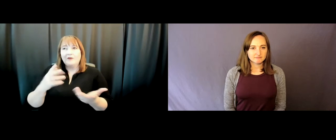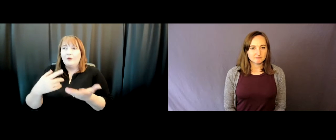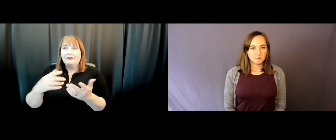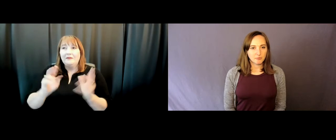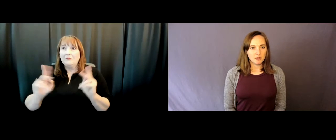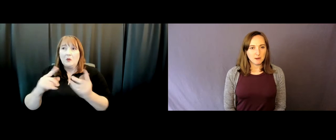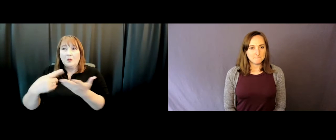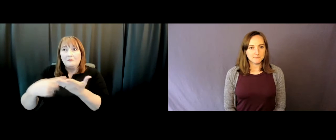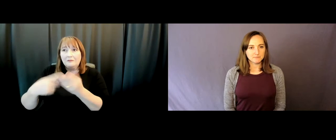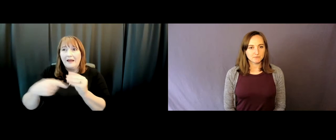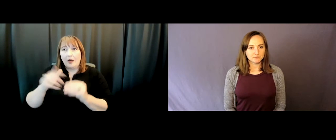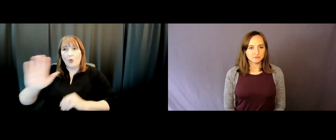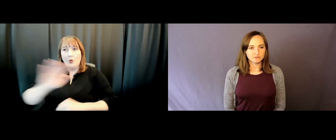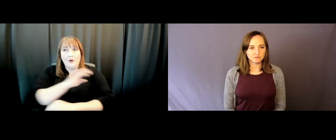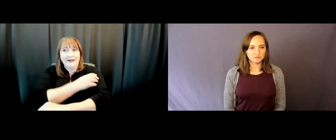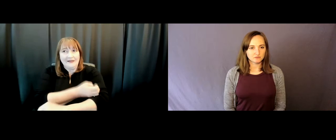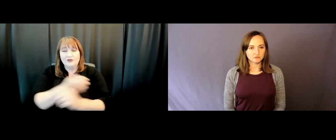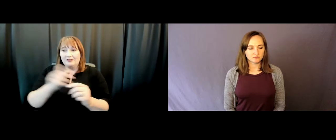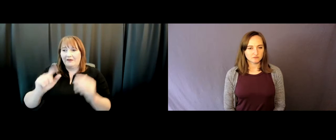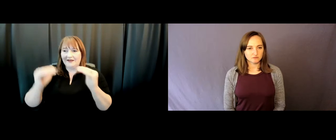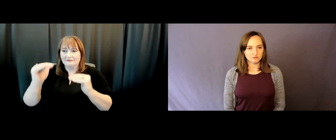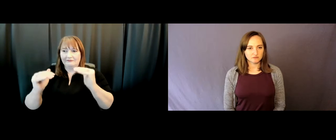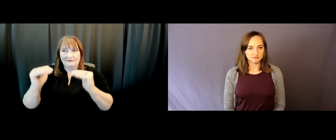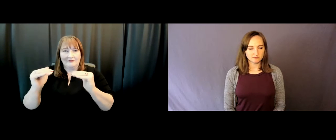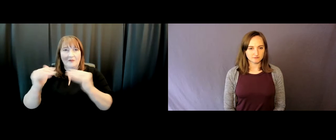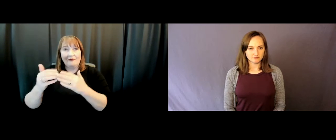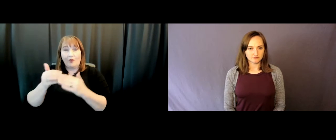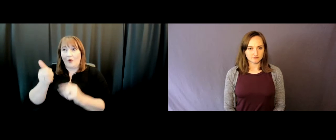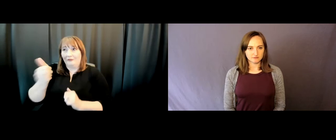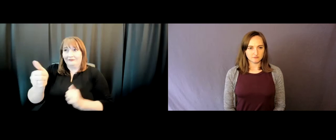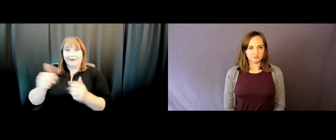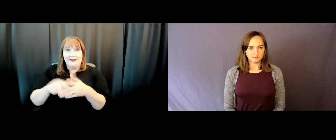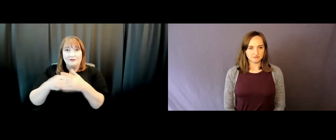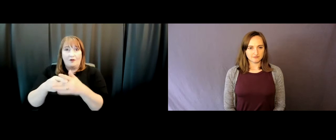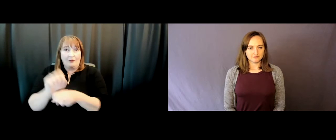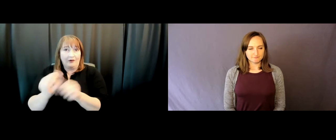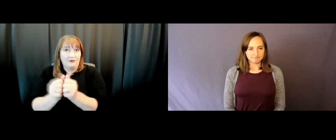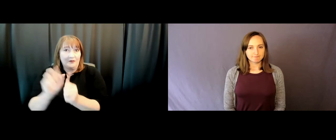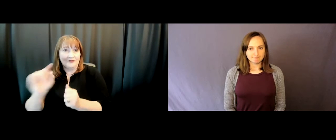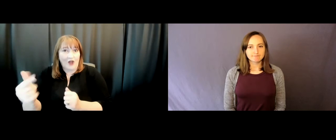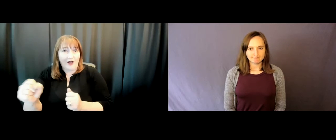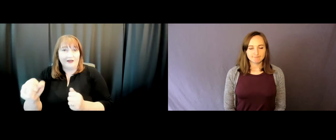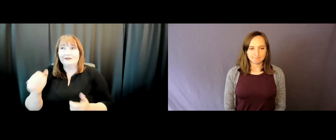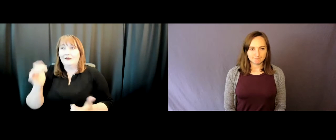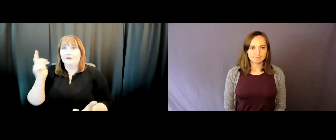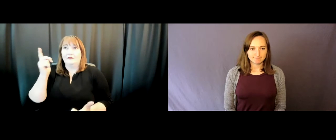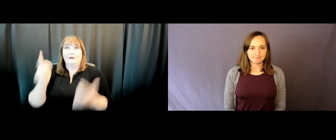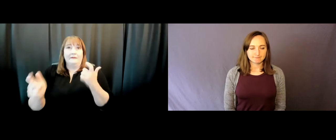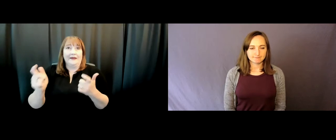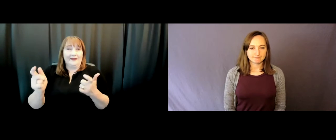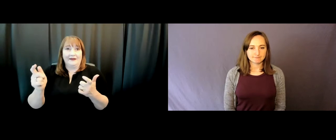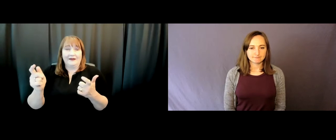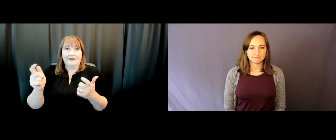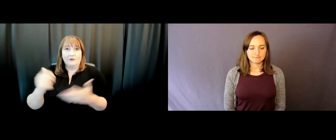order for you to be able to start working with your dog. Oh, yeah. And so, I mean, this was the biggest thing that helped me because I